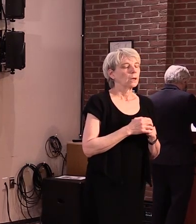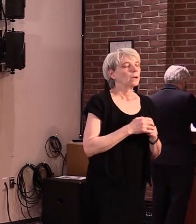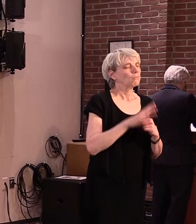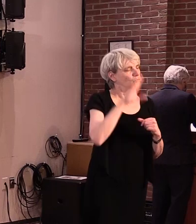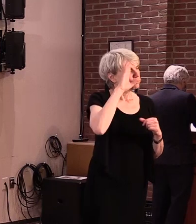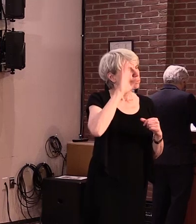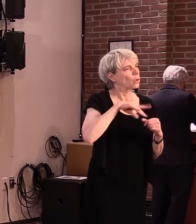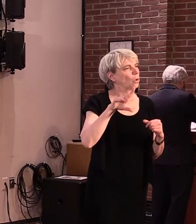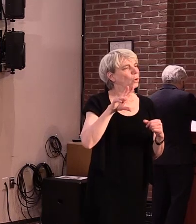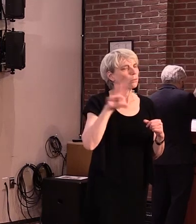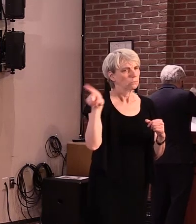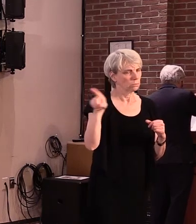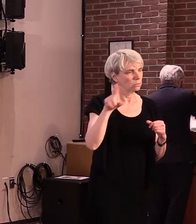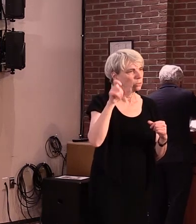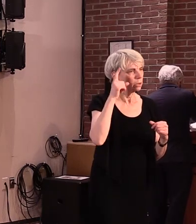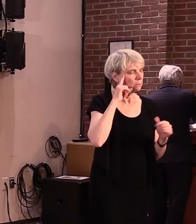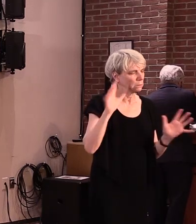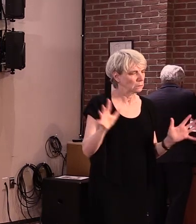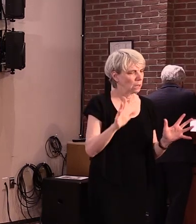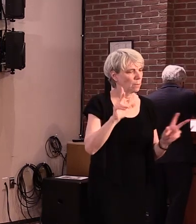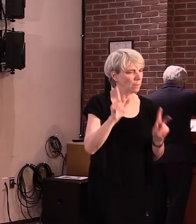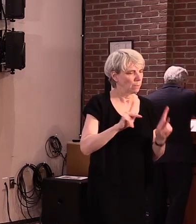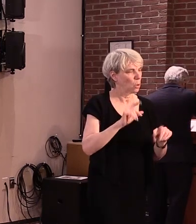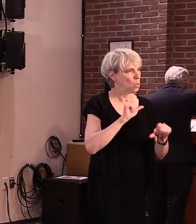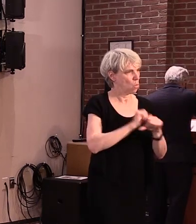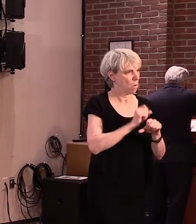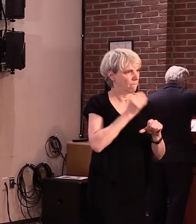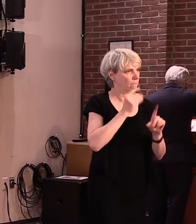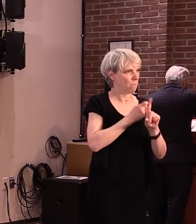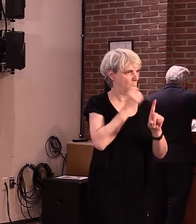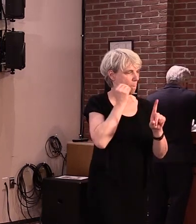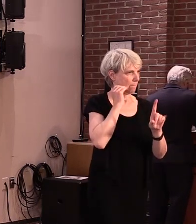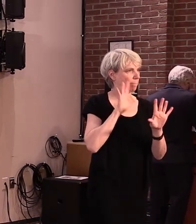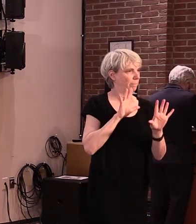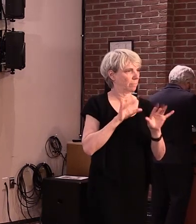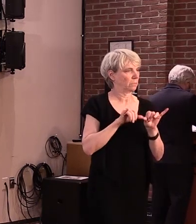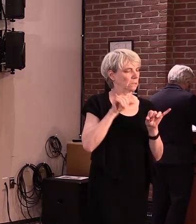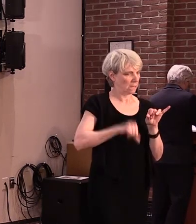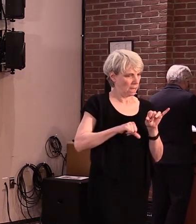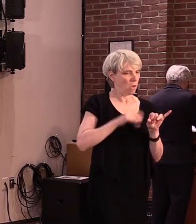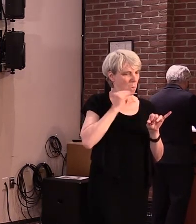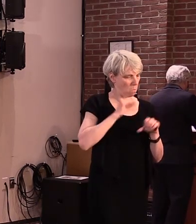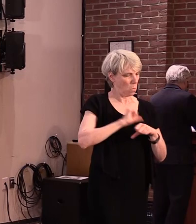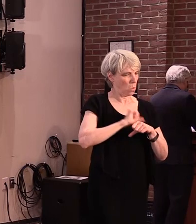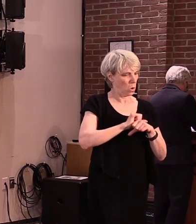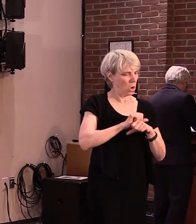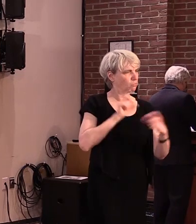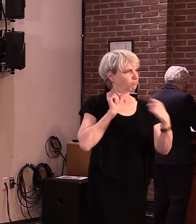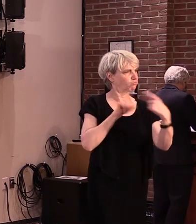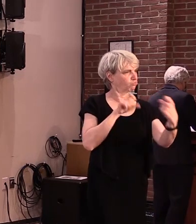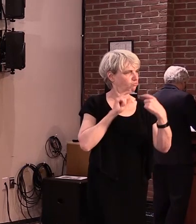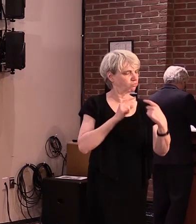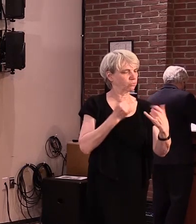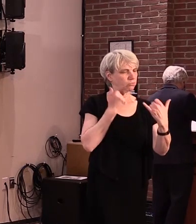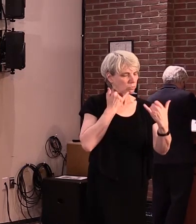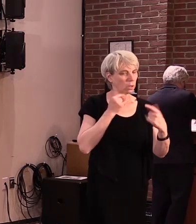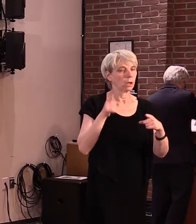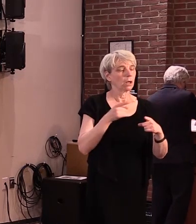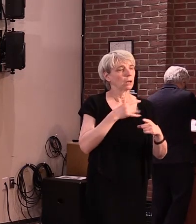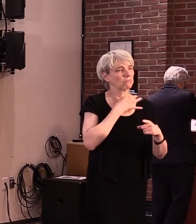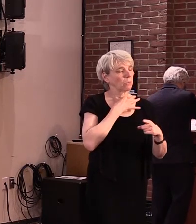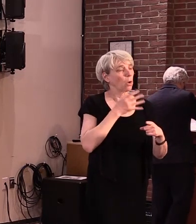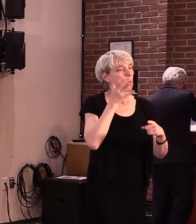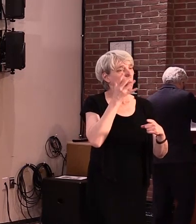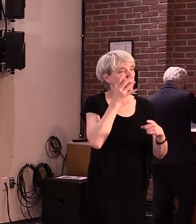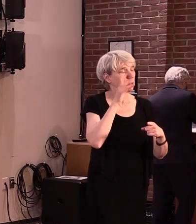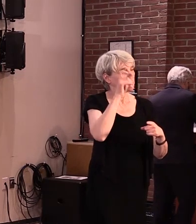home, will the Agency of Education help at-home employees and other Vermonters by offering homeschooling